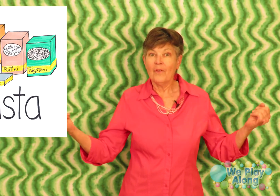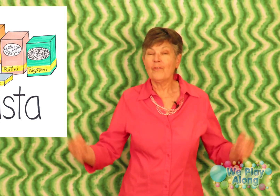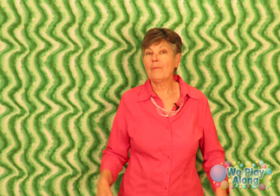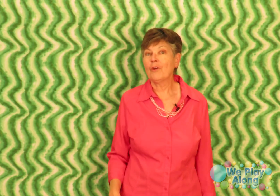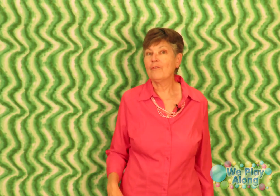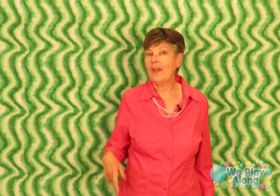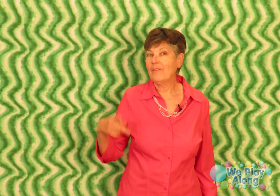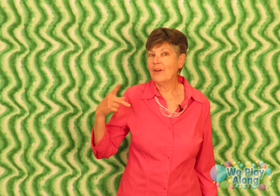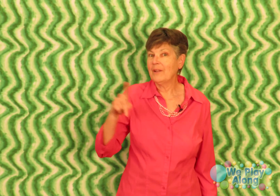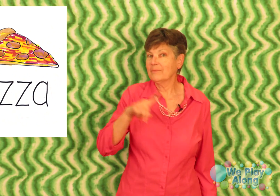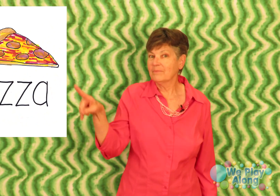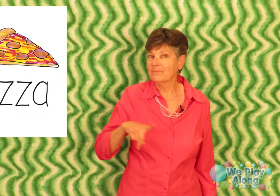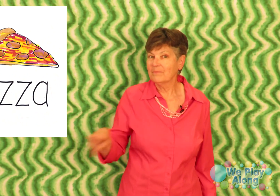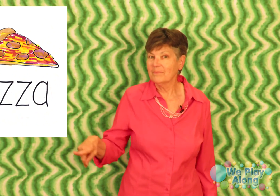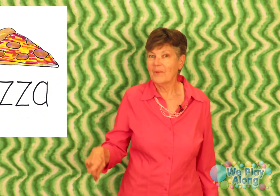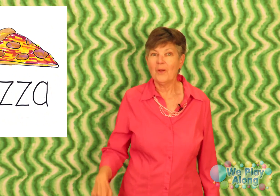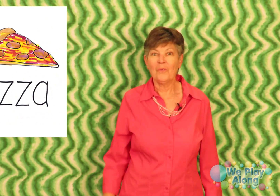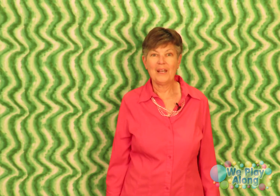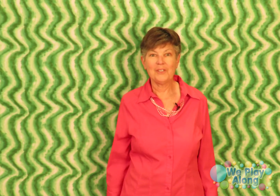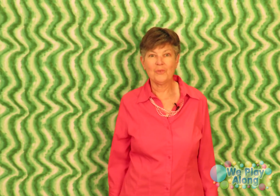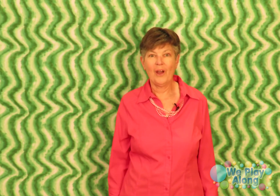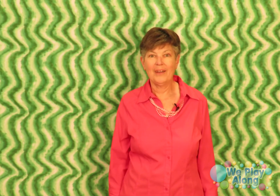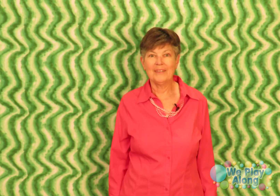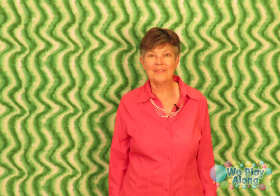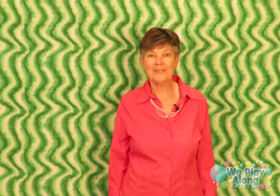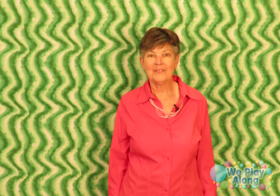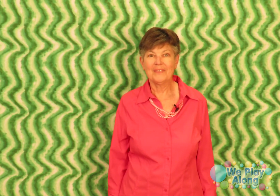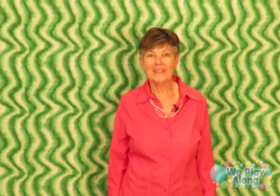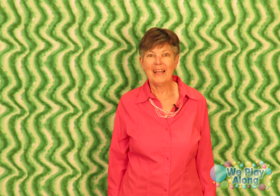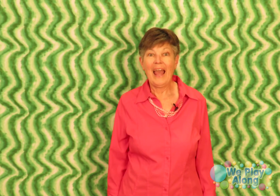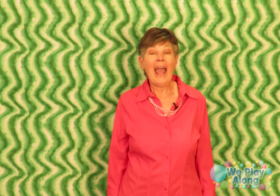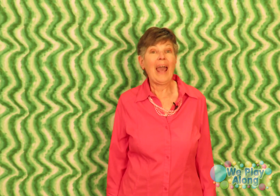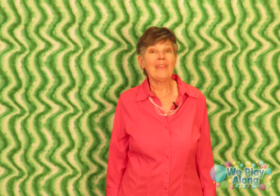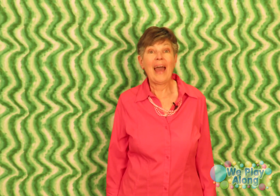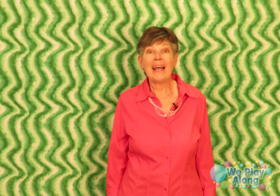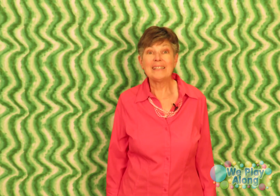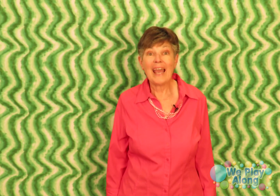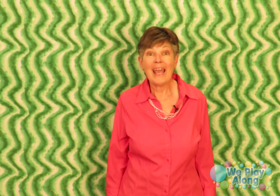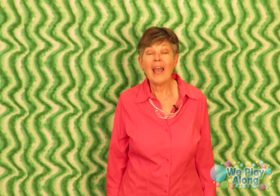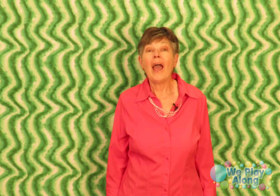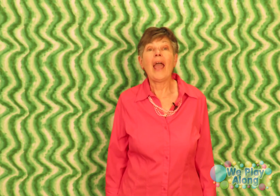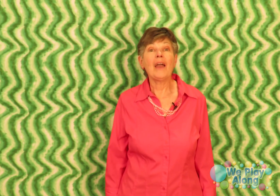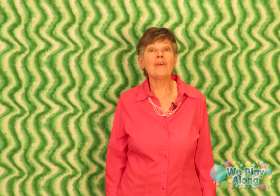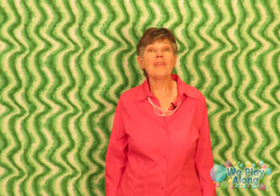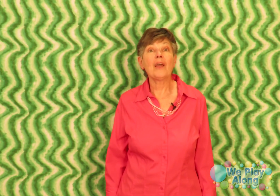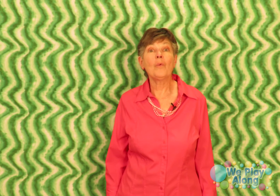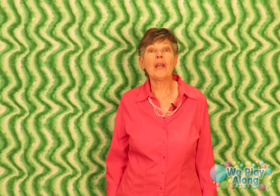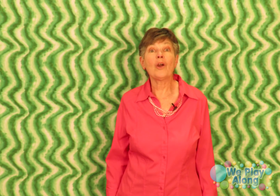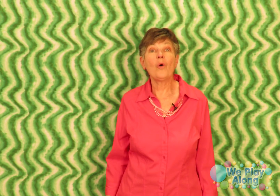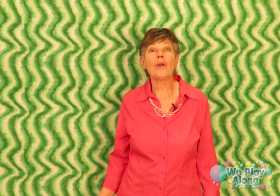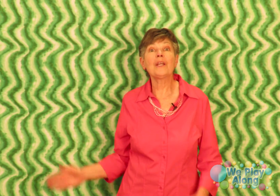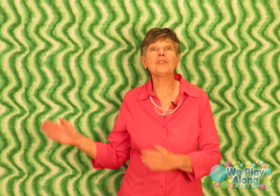from their favorite restaurant. And that day, everything went according